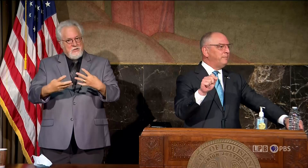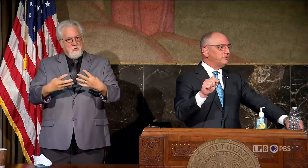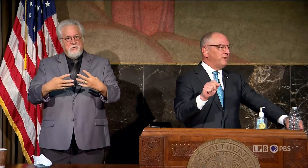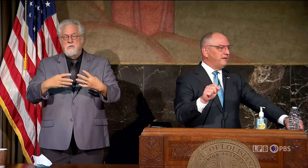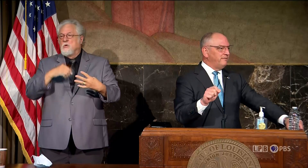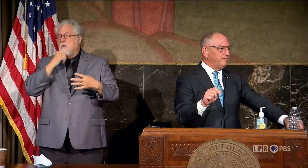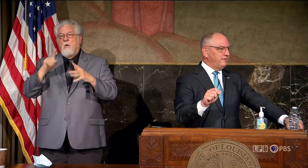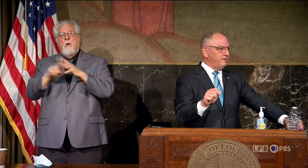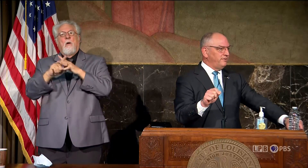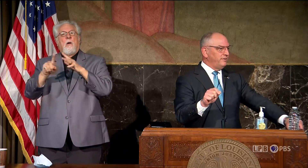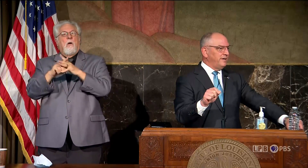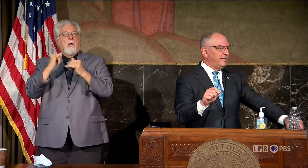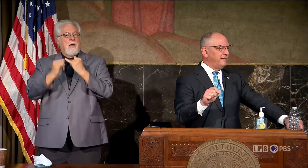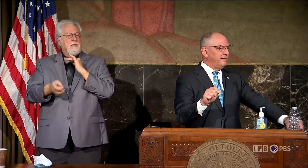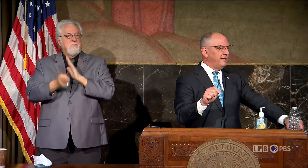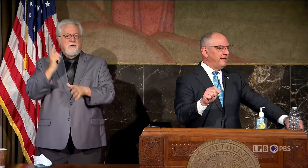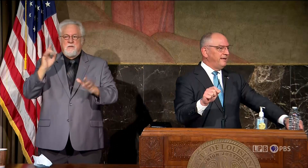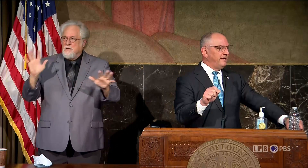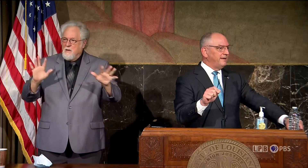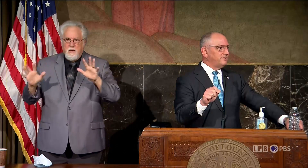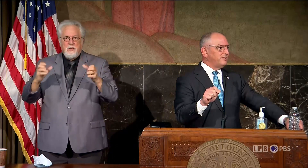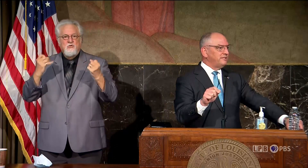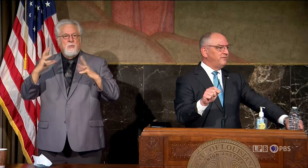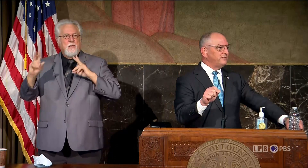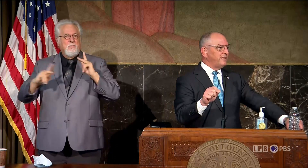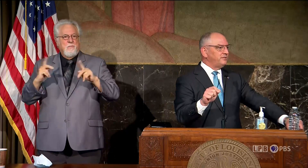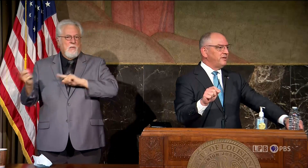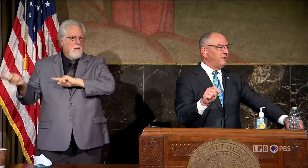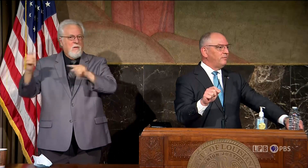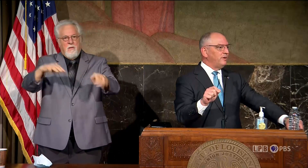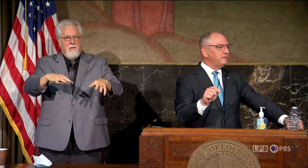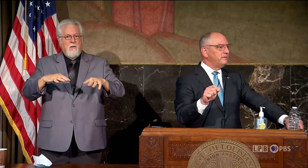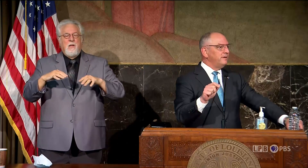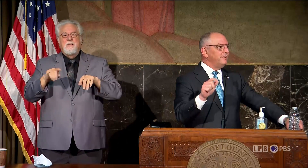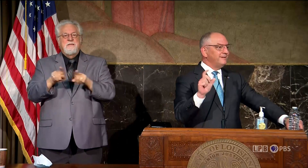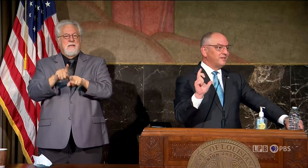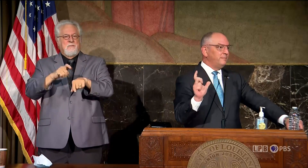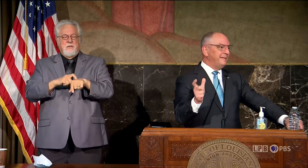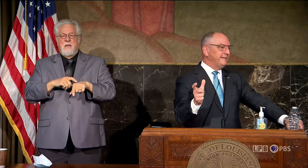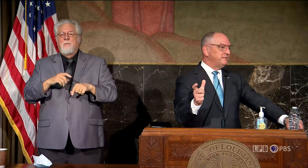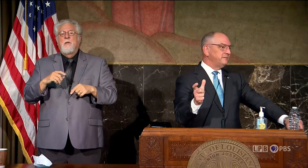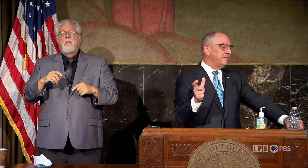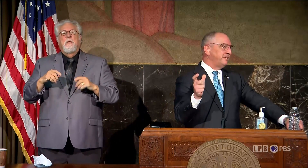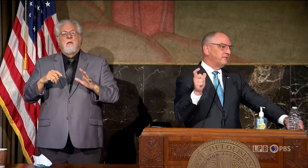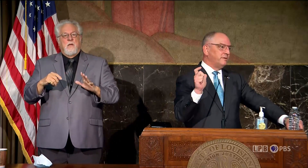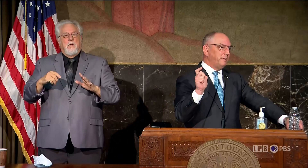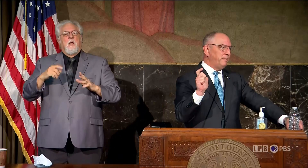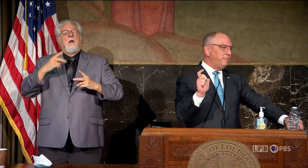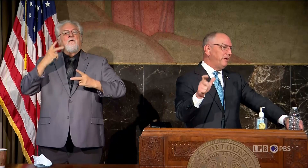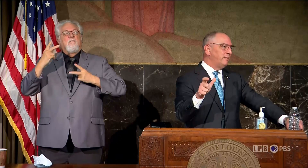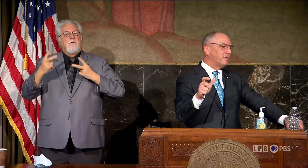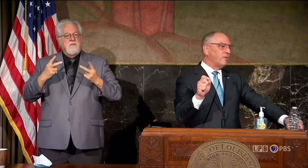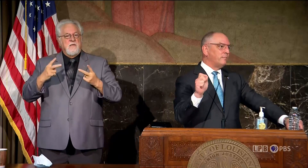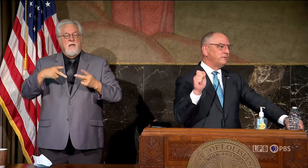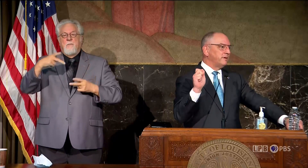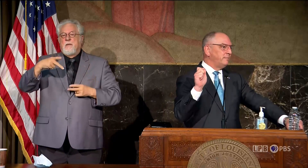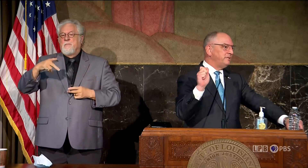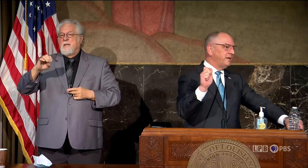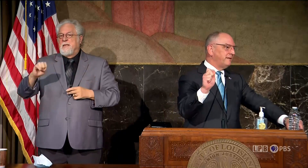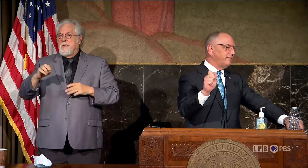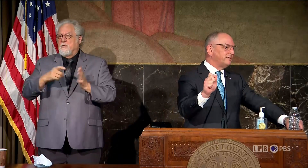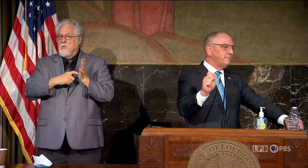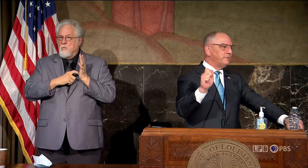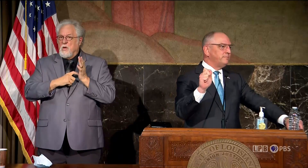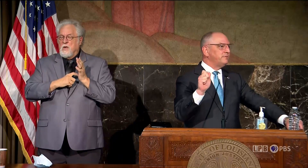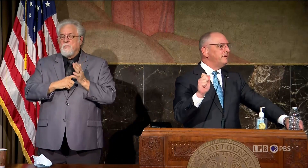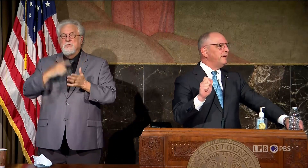many people trying to exercise visitation all at once. There's going to be distancing, there's going to be PPE requirements, they're going to be